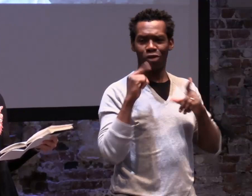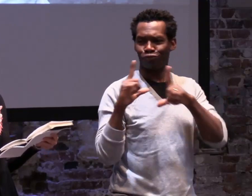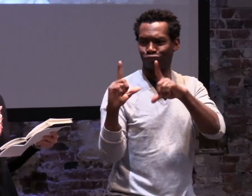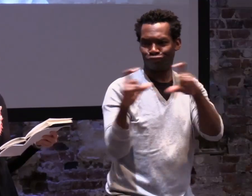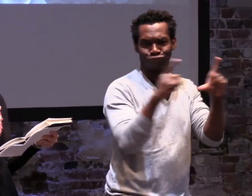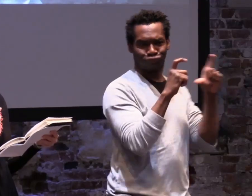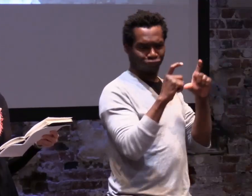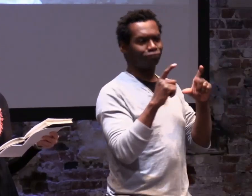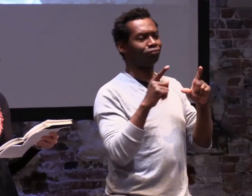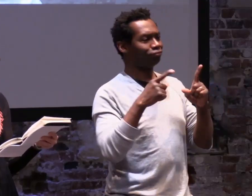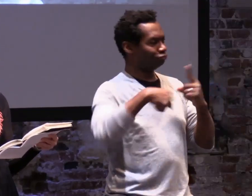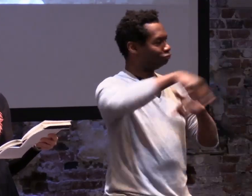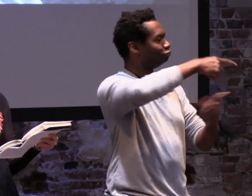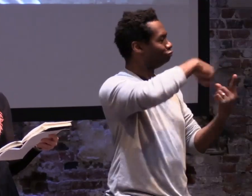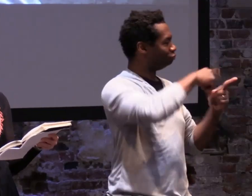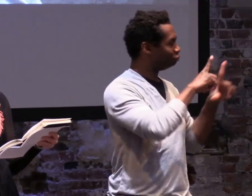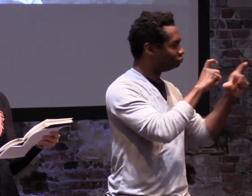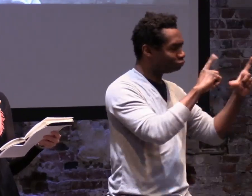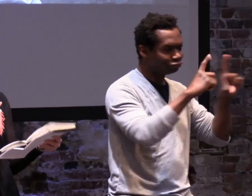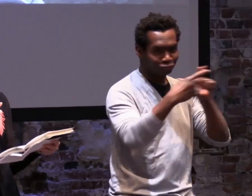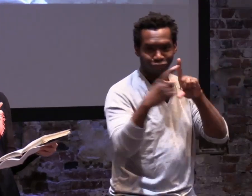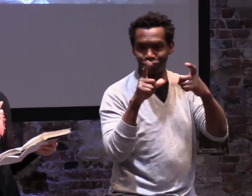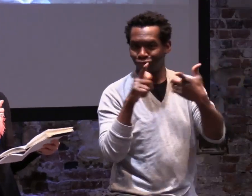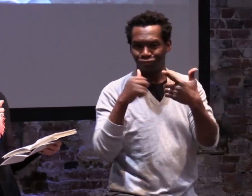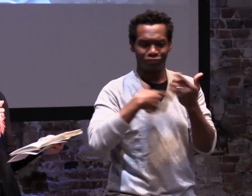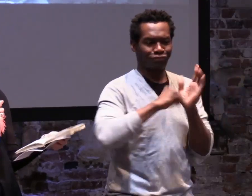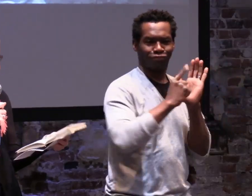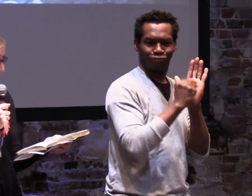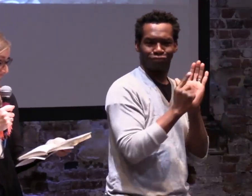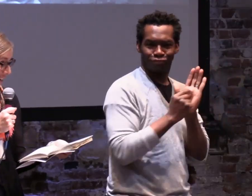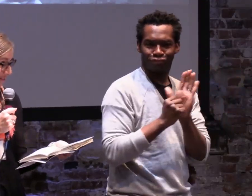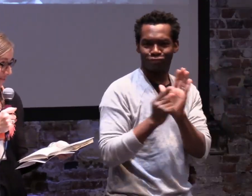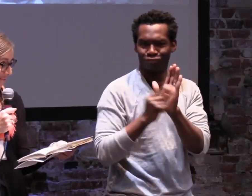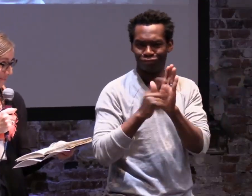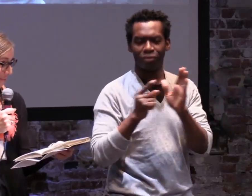official convening report to be authored by Jill Bradbury.